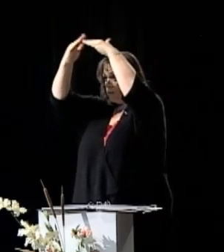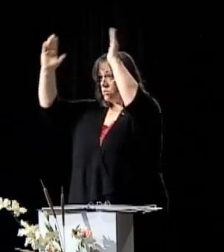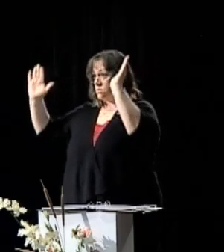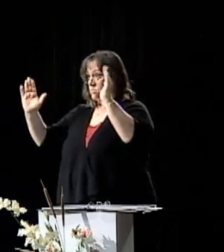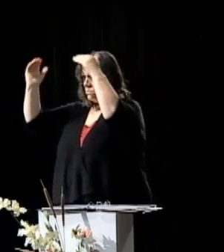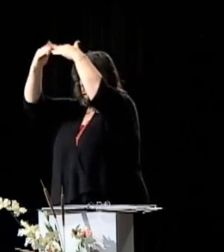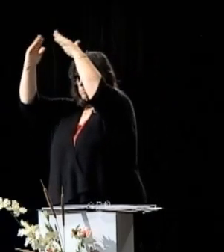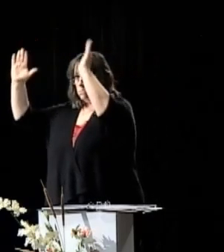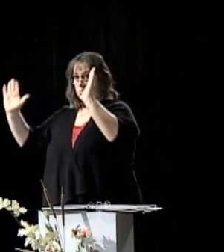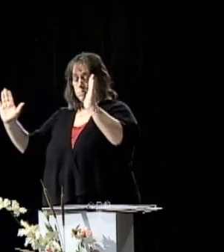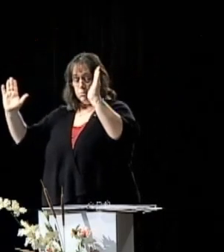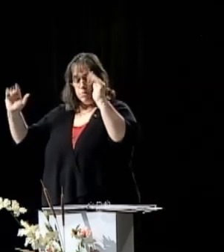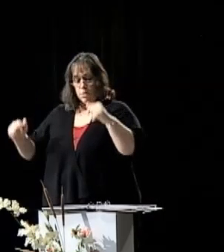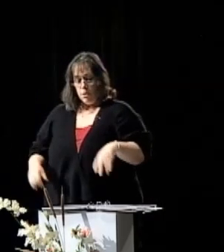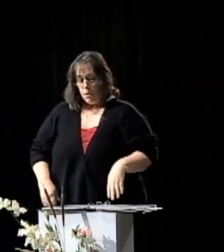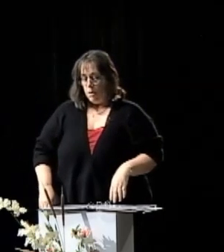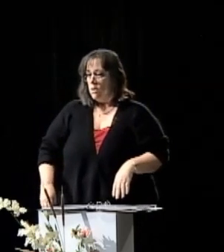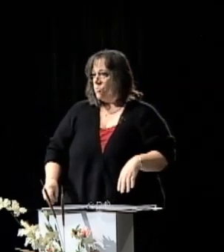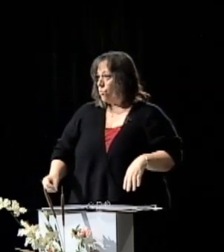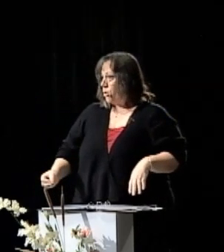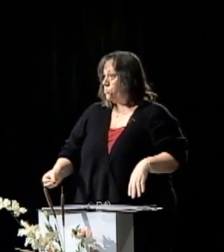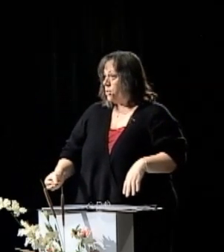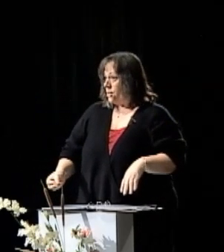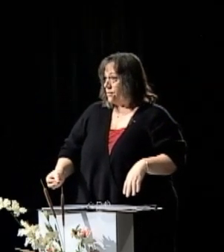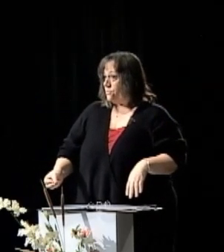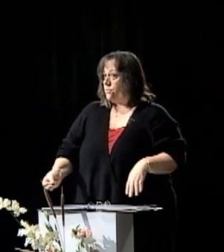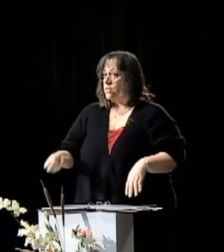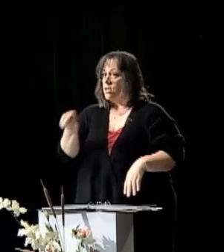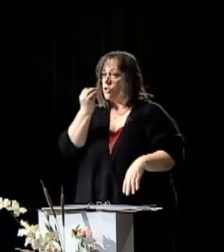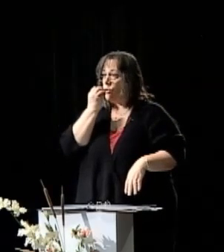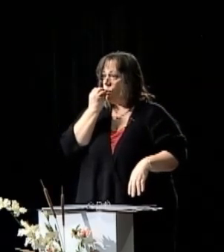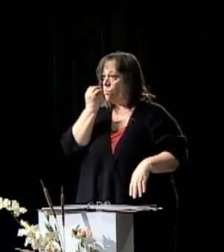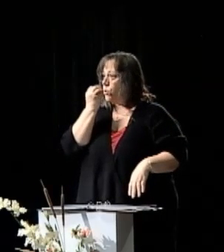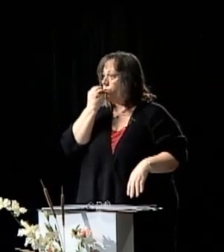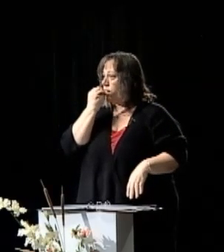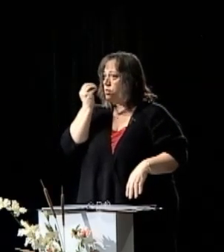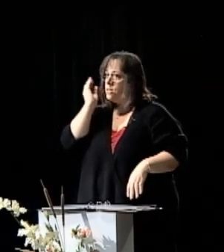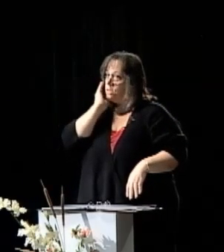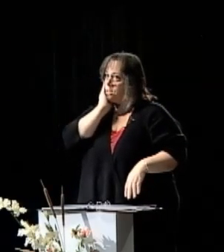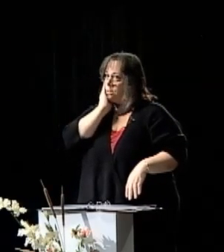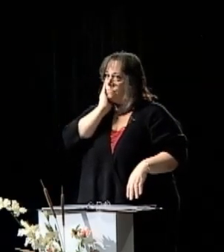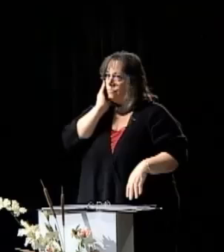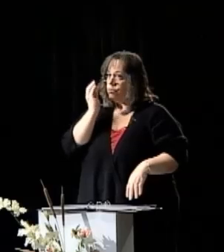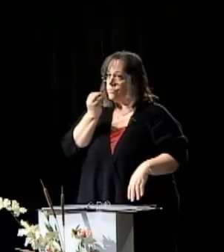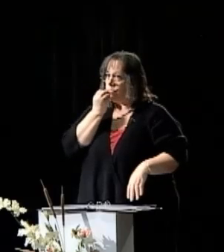houses. But where you live is your home, where you eat and sleep.